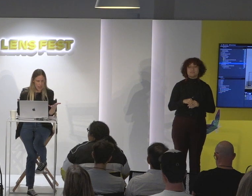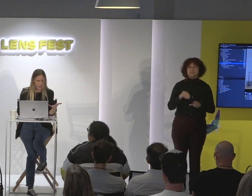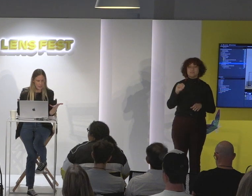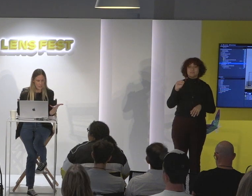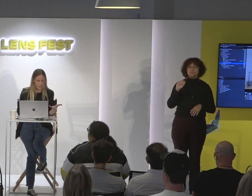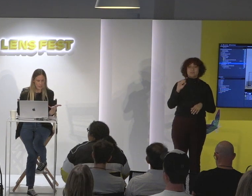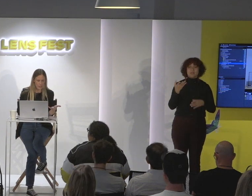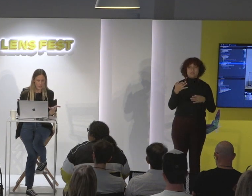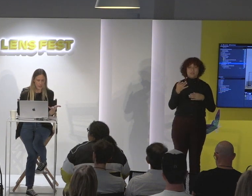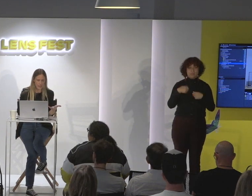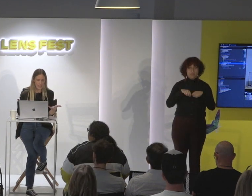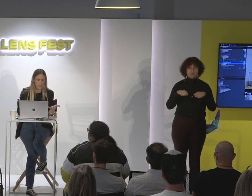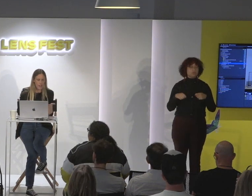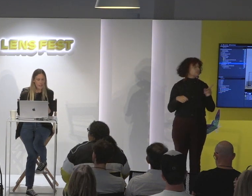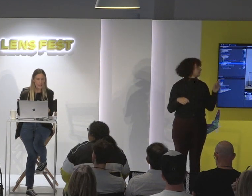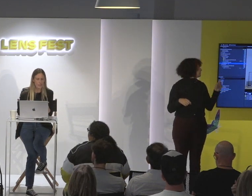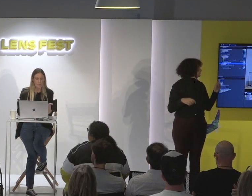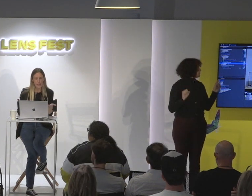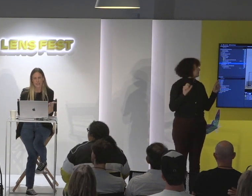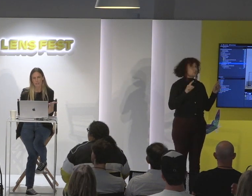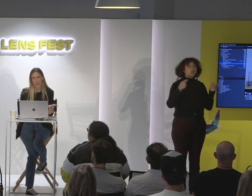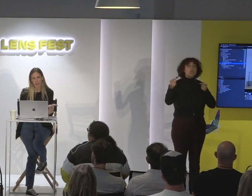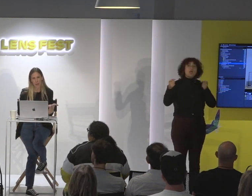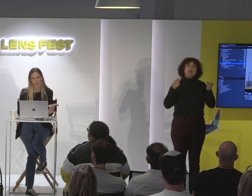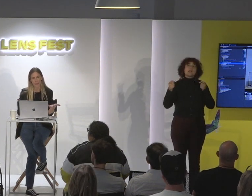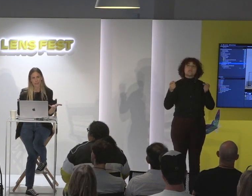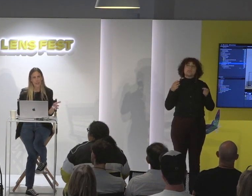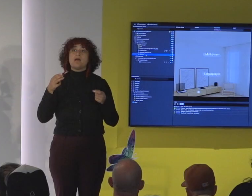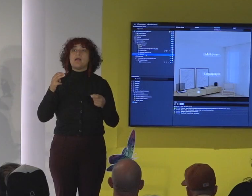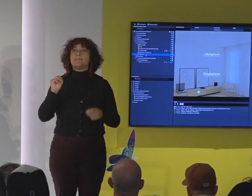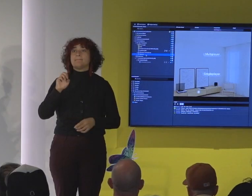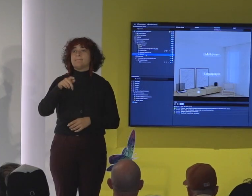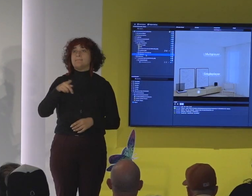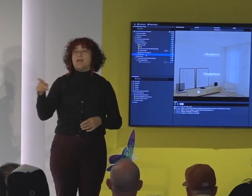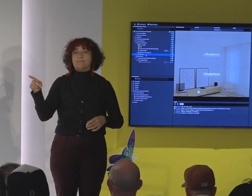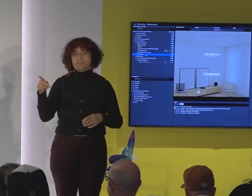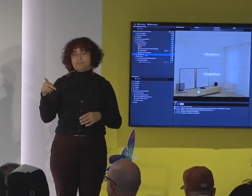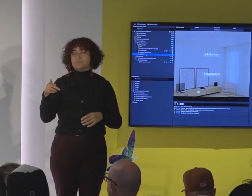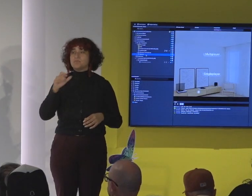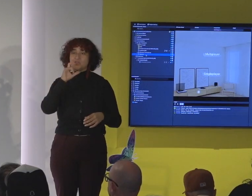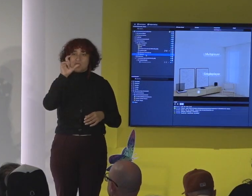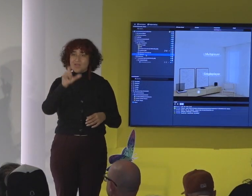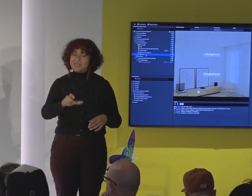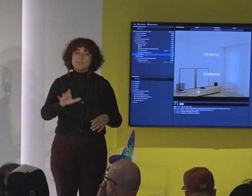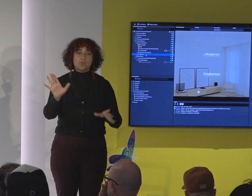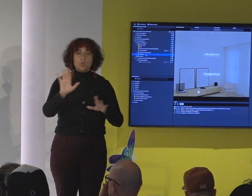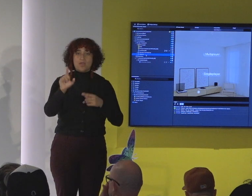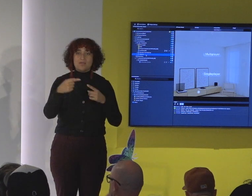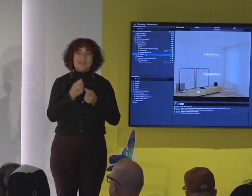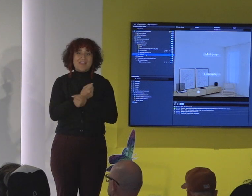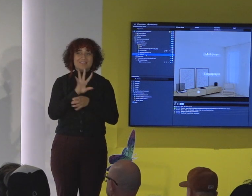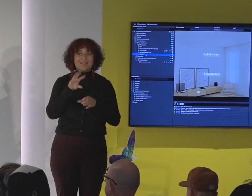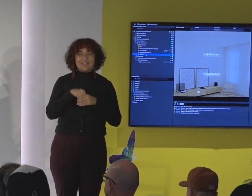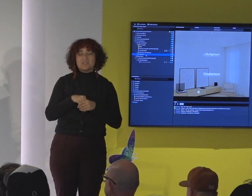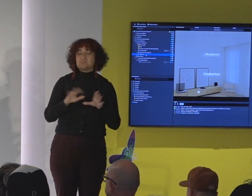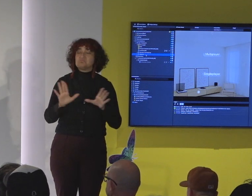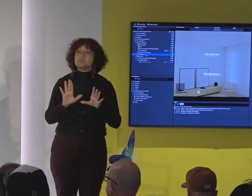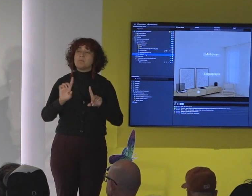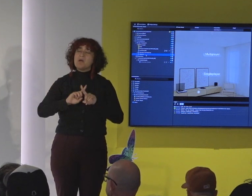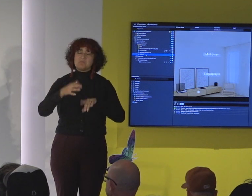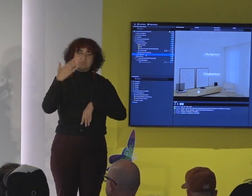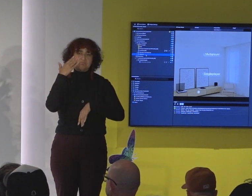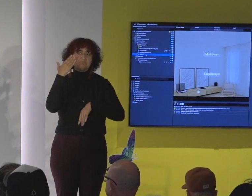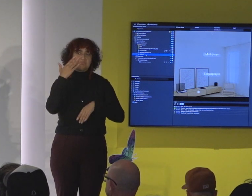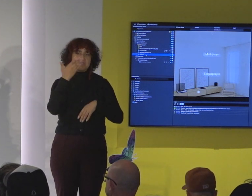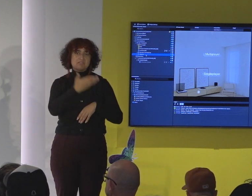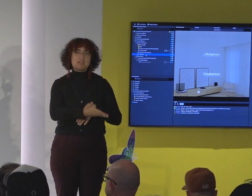the package, that's all handled by this mapping object. You don't need to worry about anything that's going on in there, but just be aware that it's